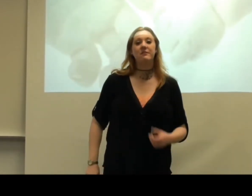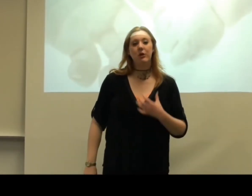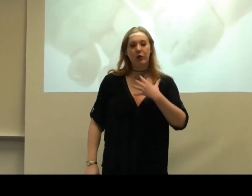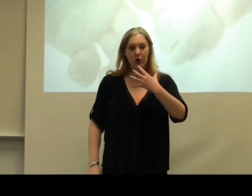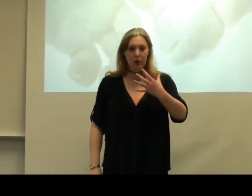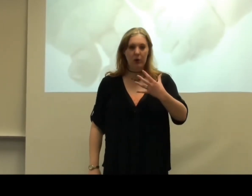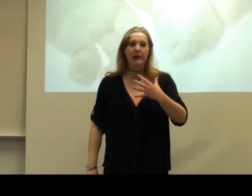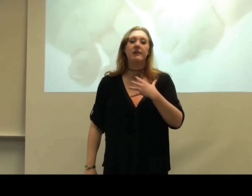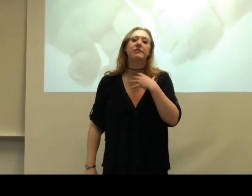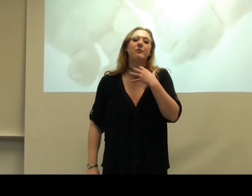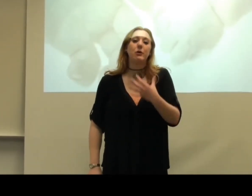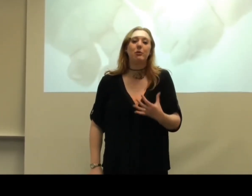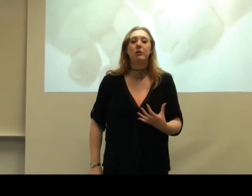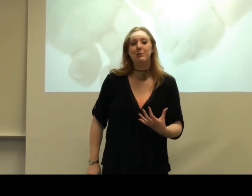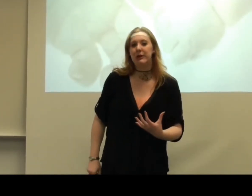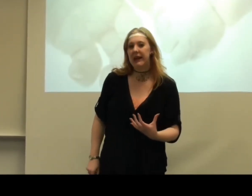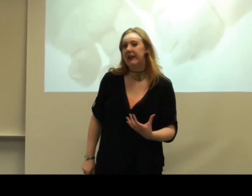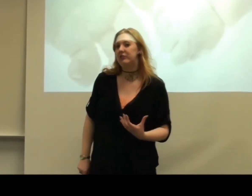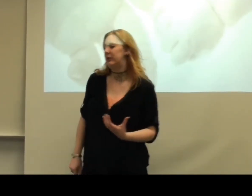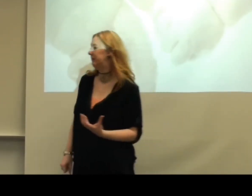your goal is verbal communication.